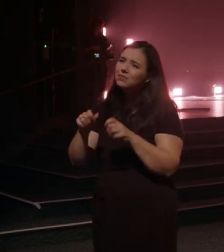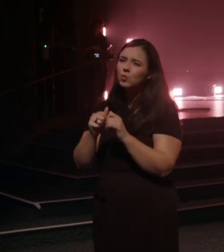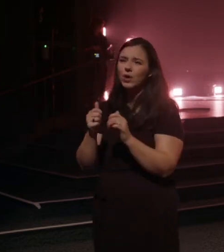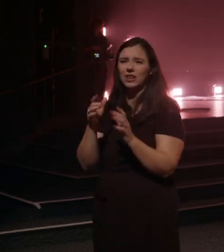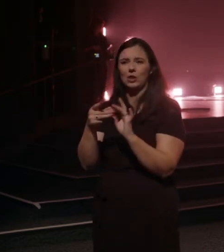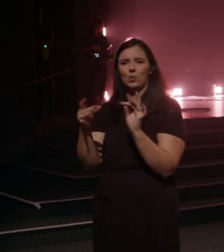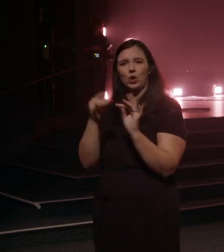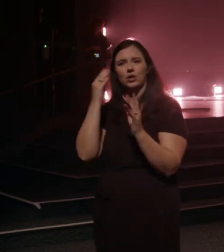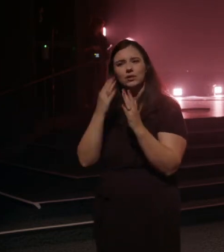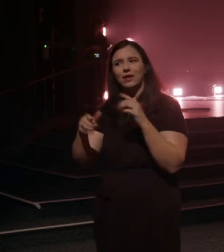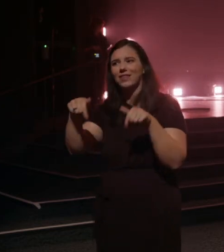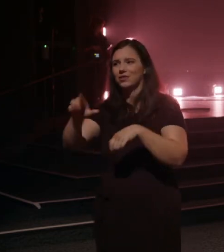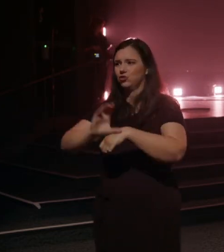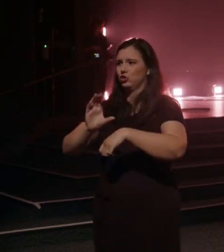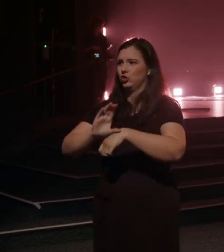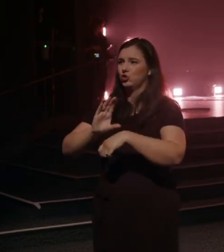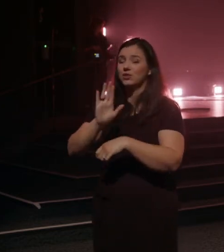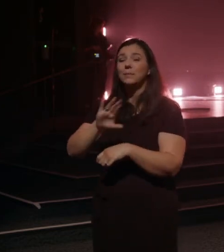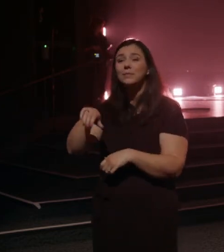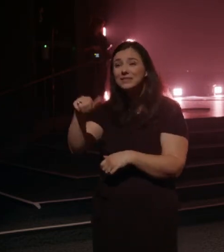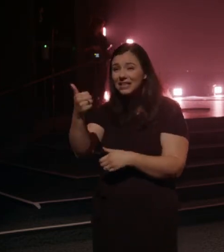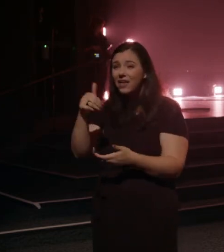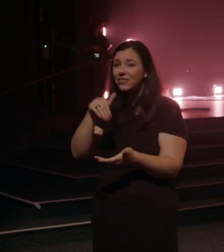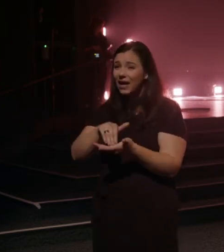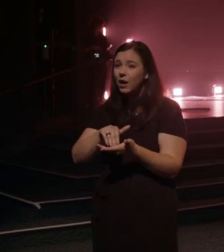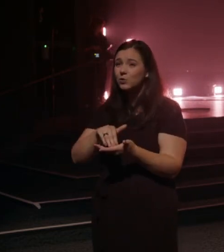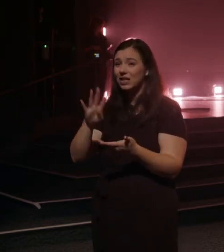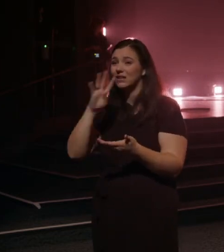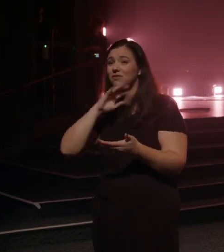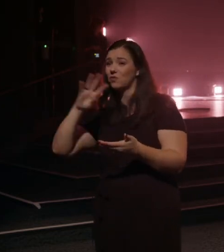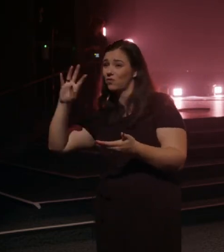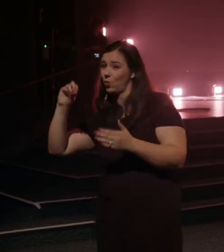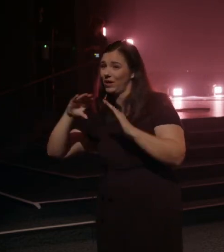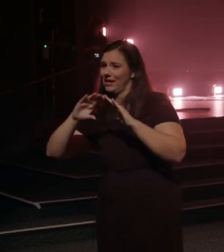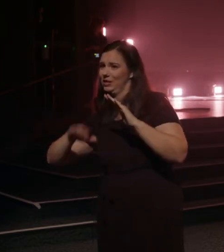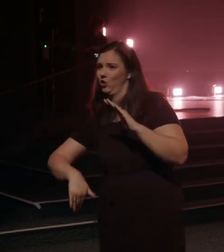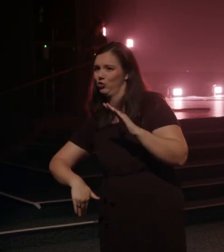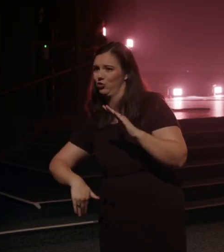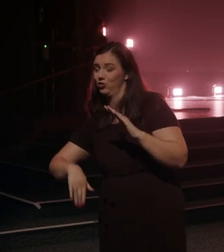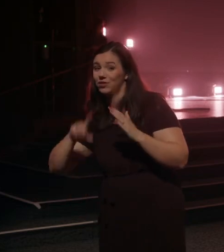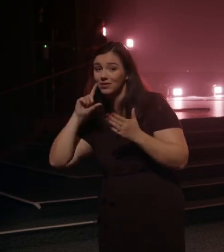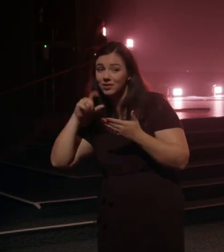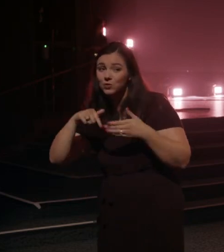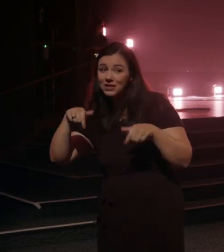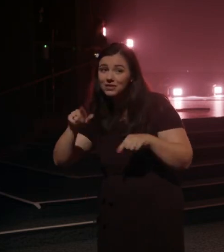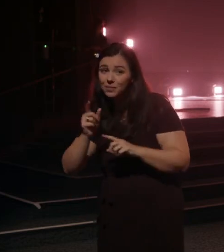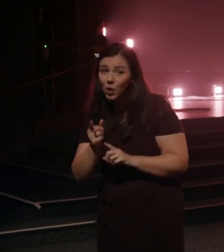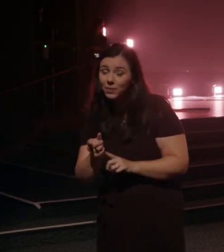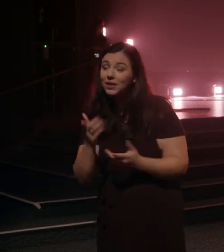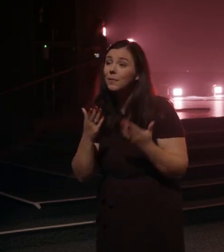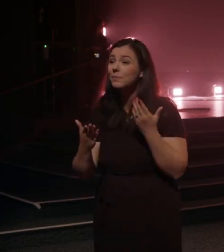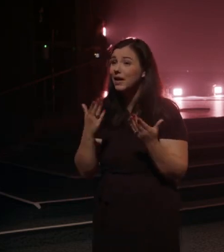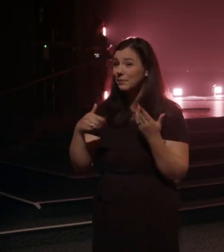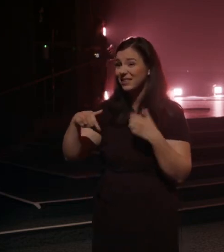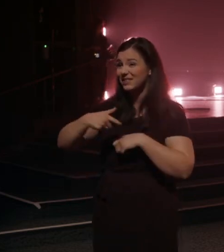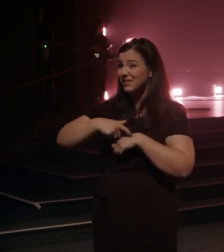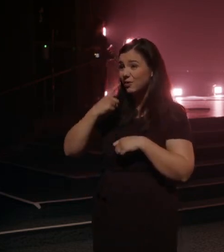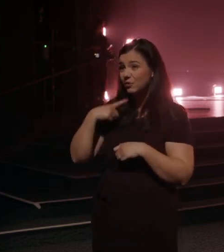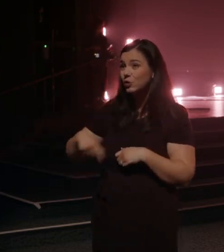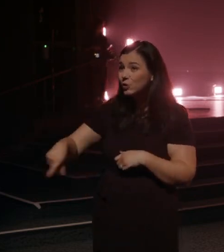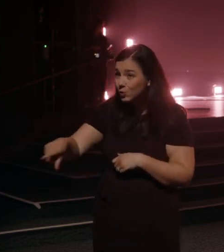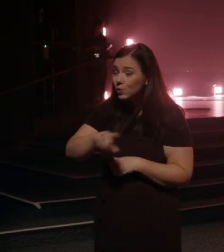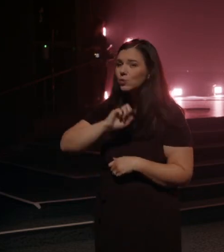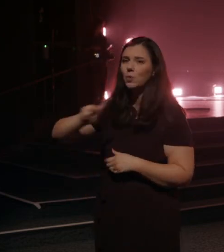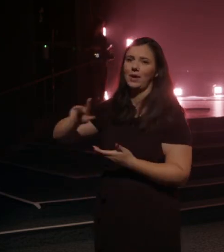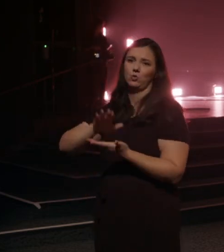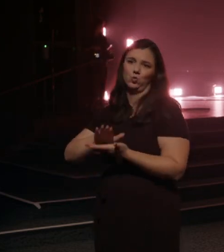that was spoken over this house about 10,000, 40 and younger. And I want you to see this moment. Maybe this is a season for you to go